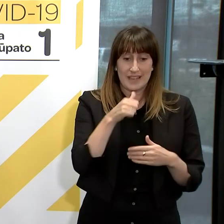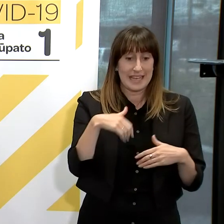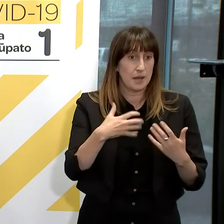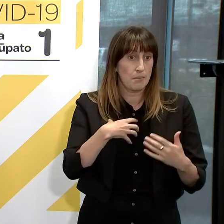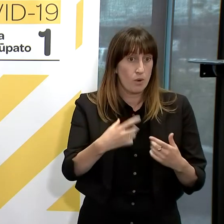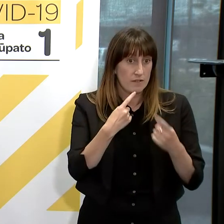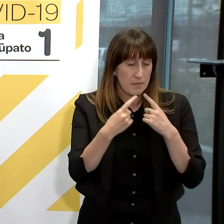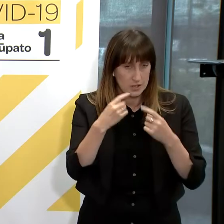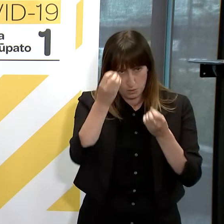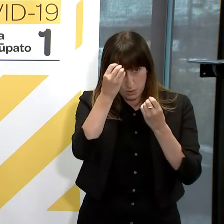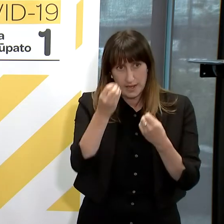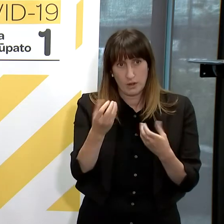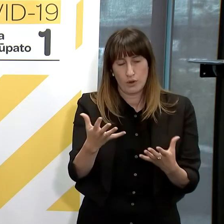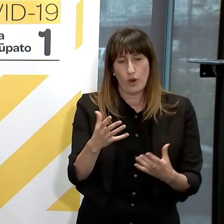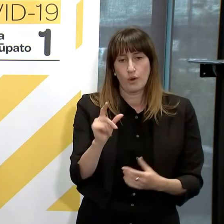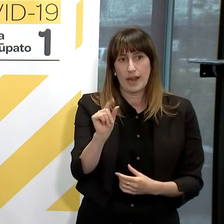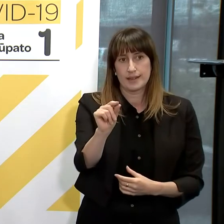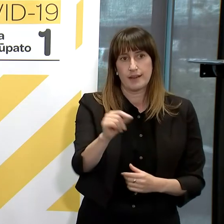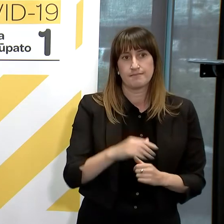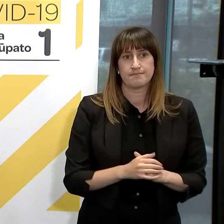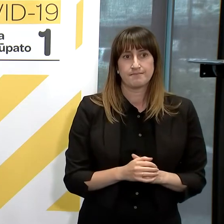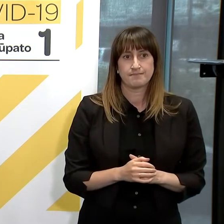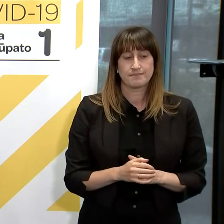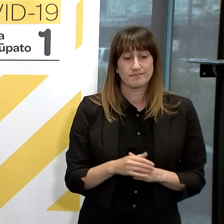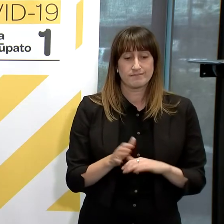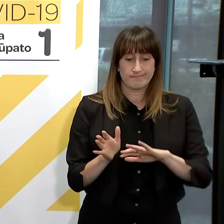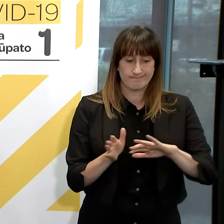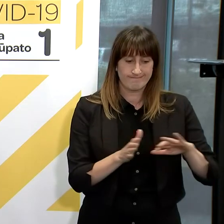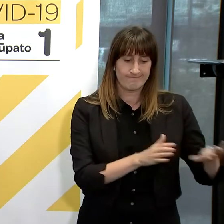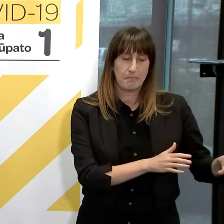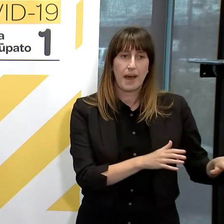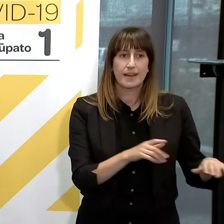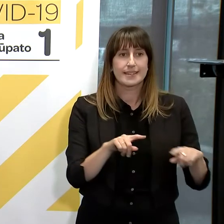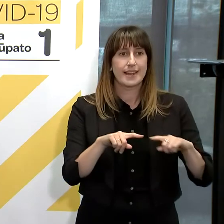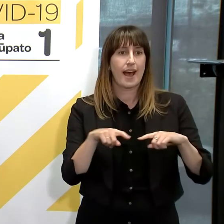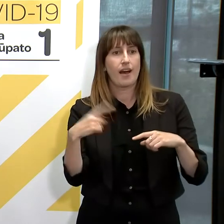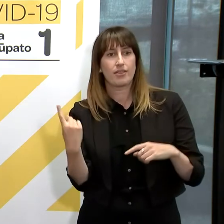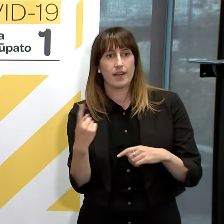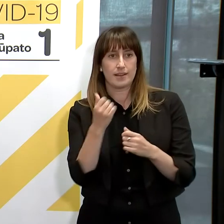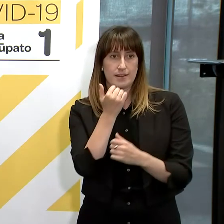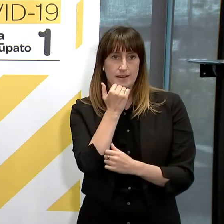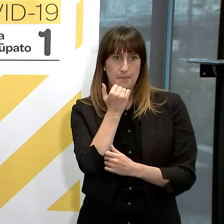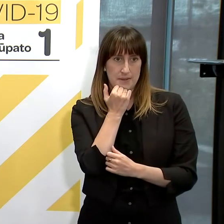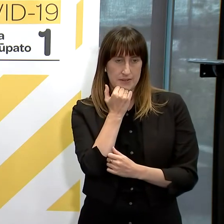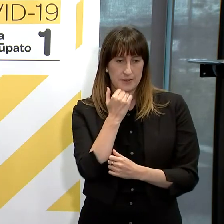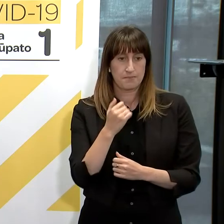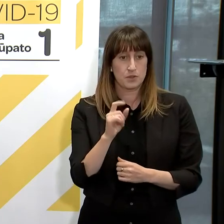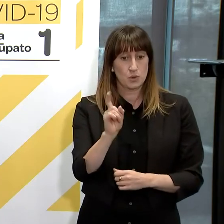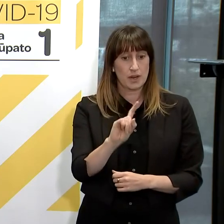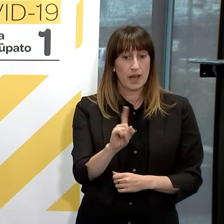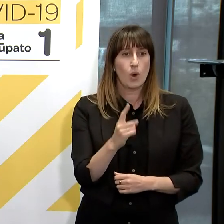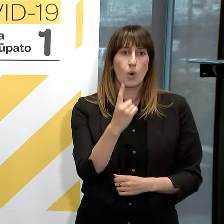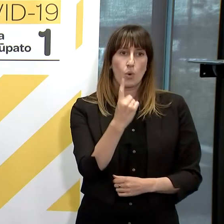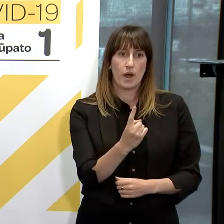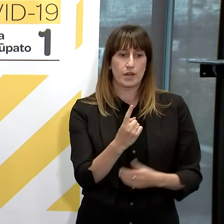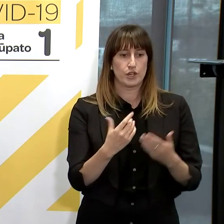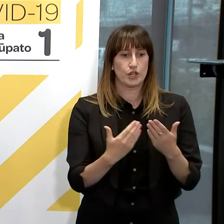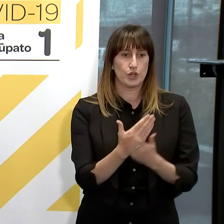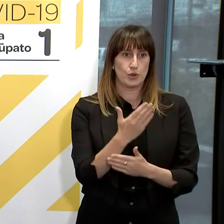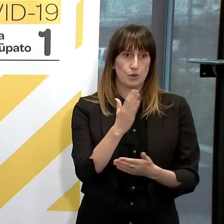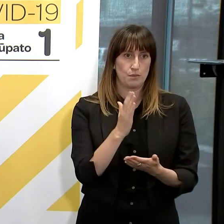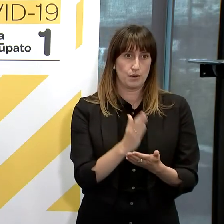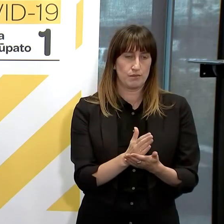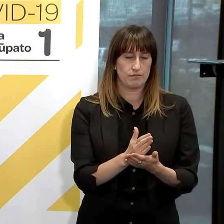So lastly, on today's other numbers, further to the positive case we are reporting today, there is one new case at the